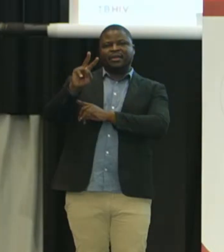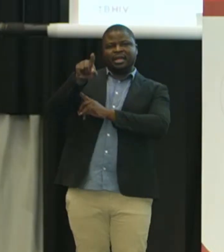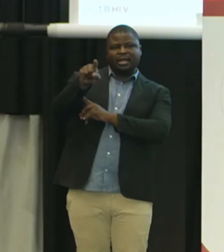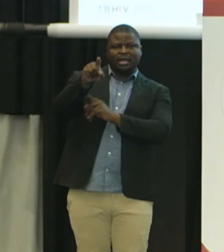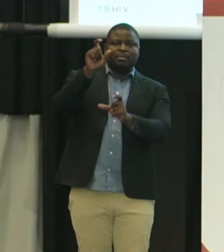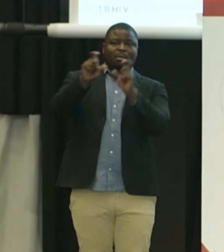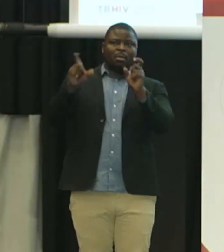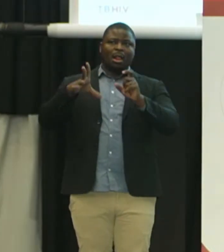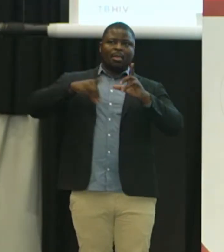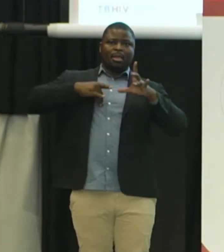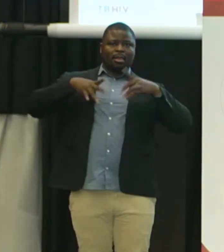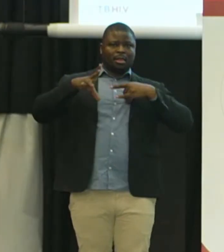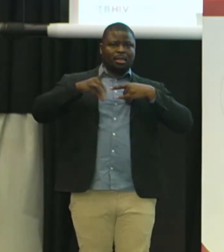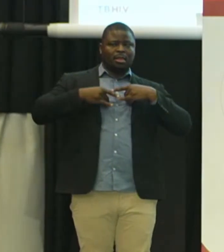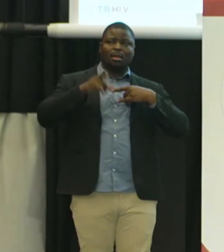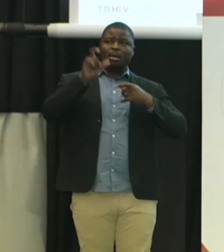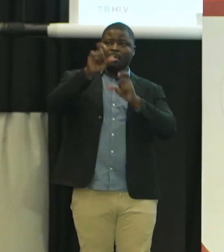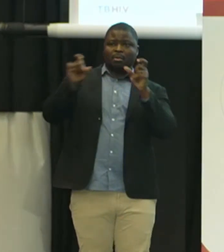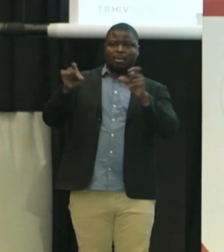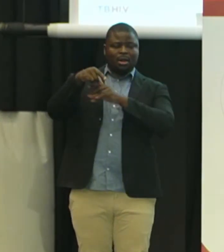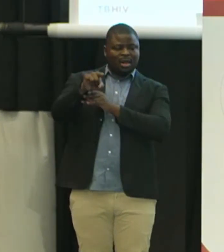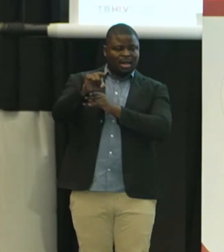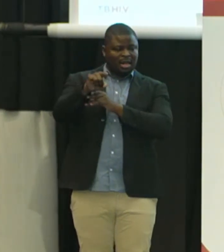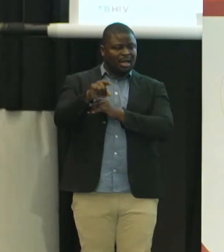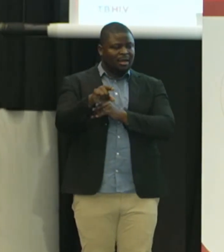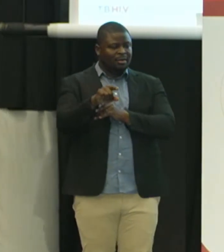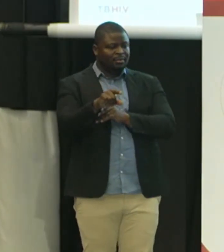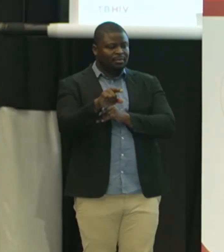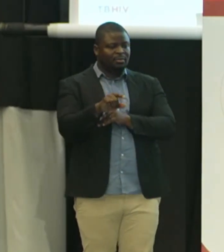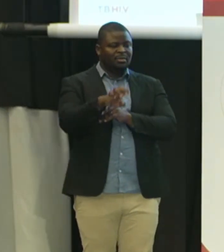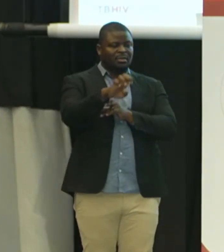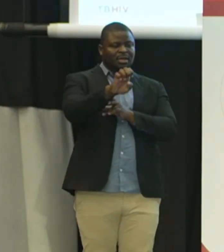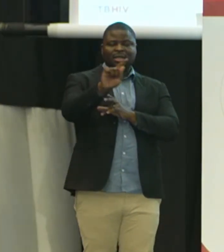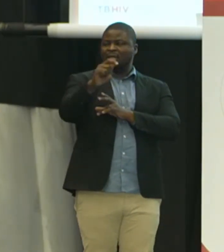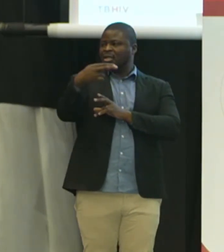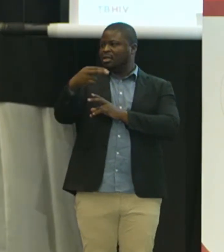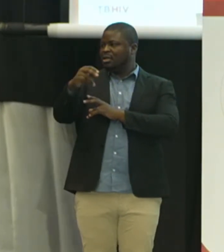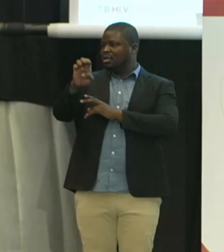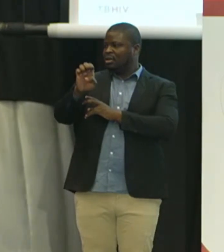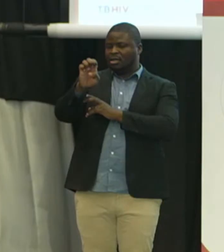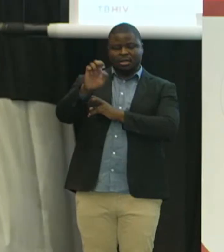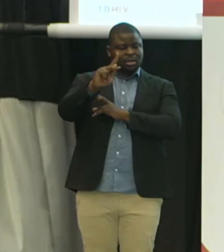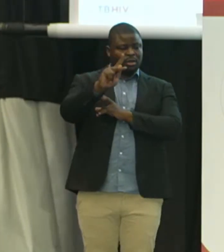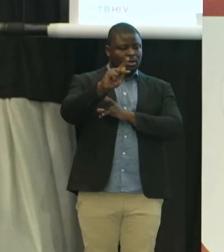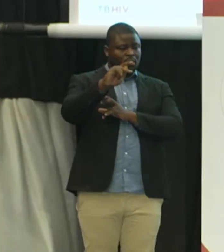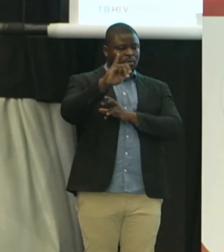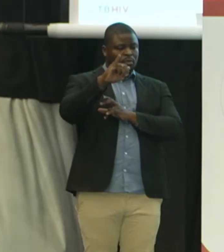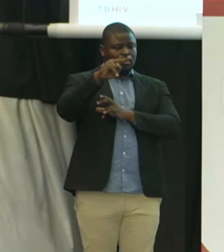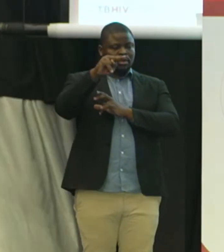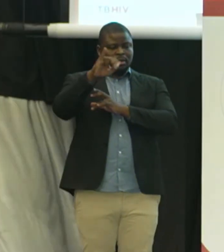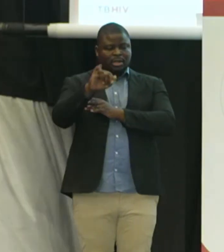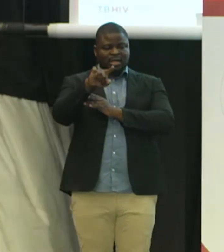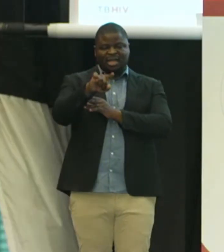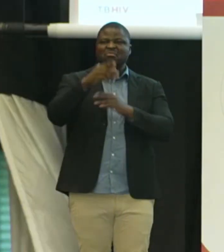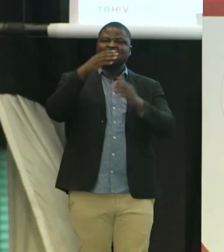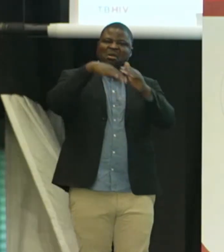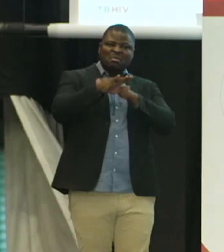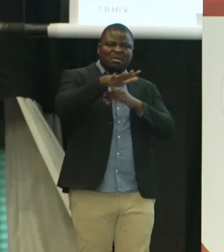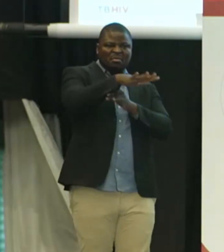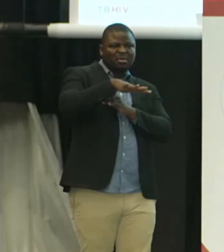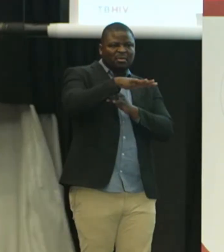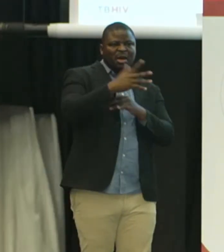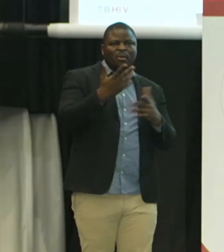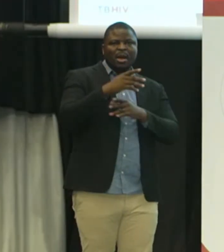just to say, within Etlanzeni, we had a satellite site in a small town called Mashisheng as well. So you'll see there that there were